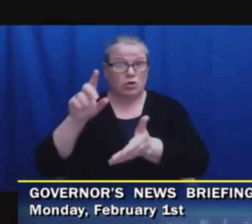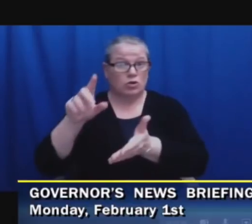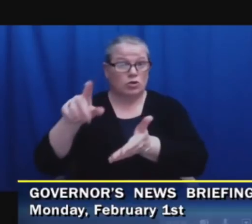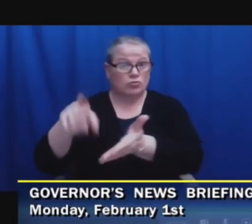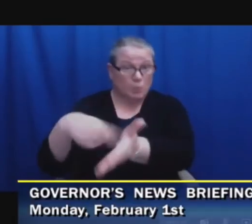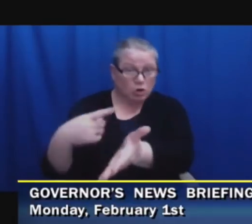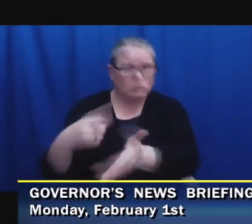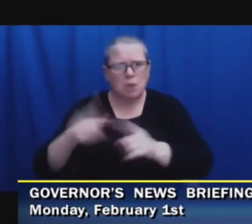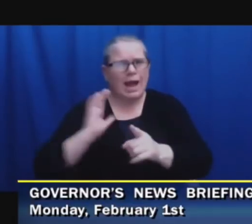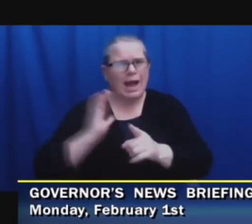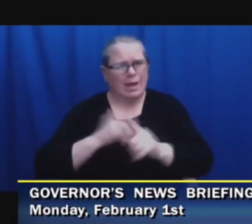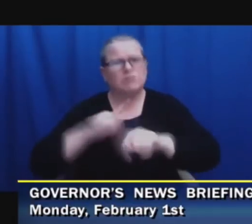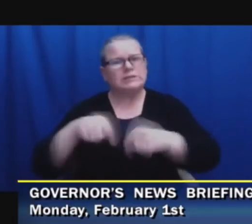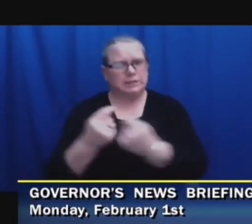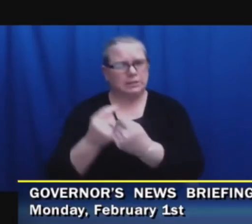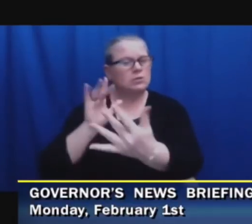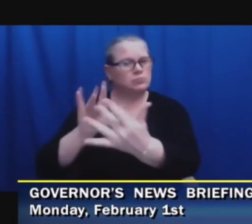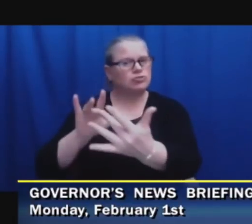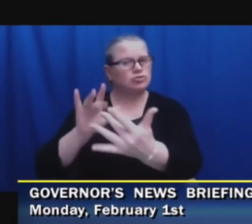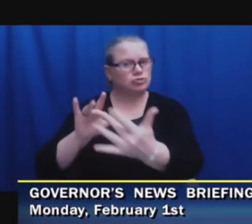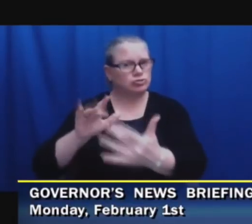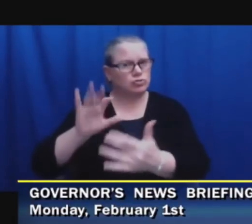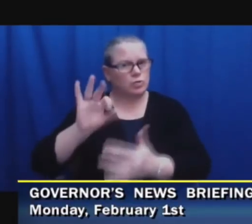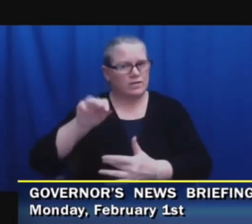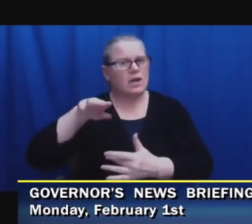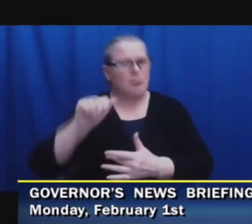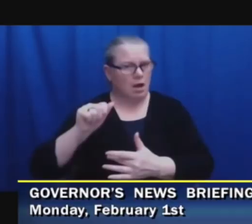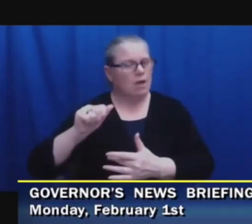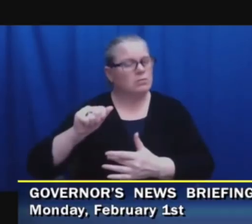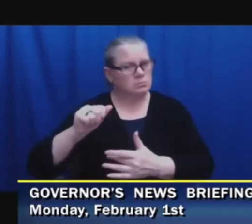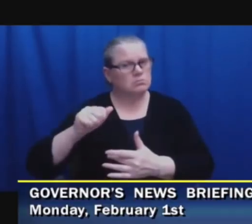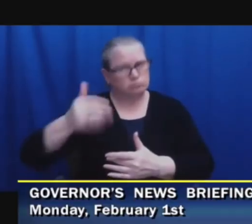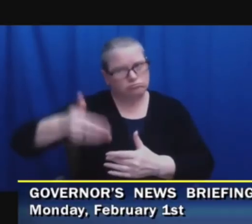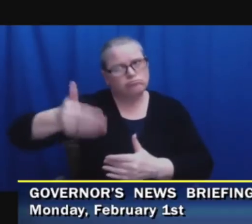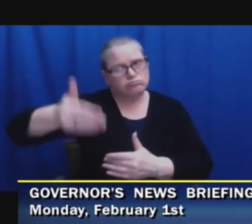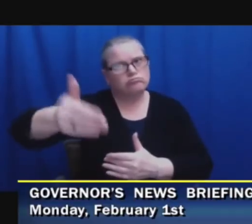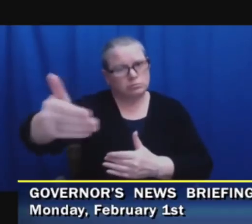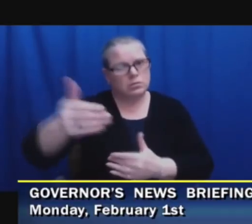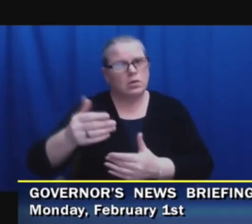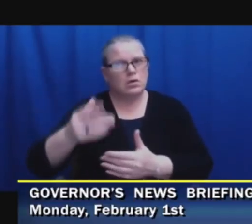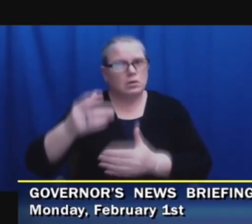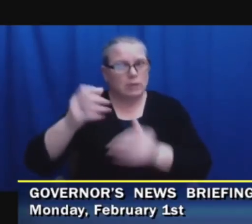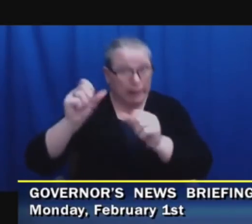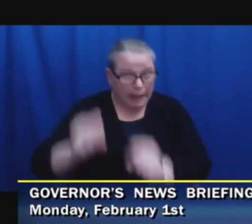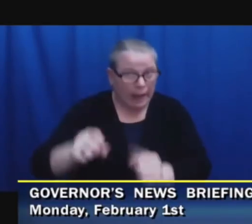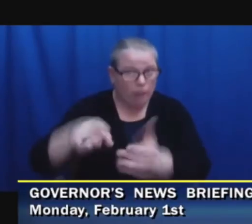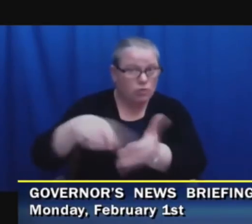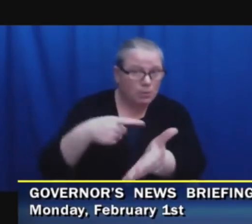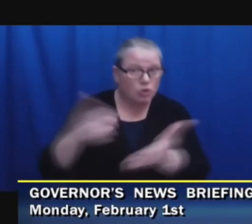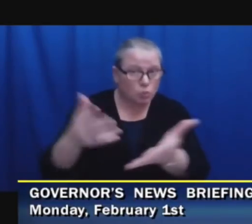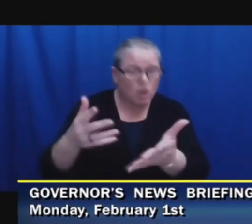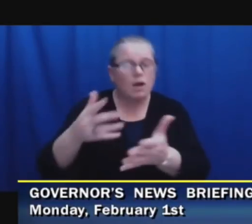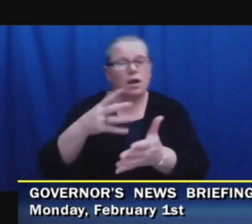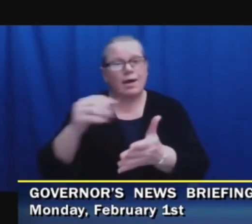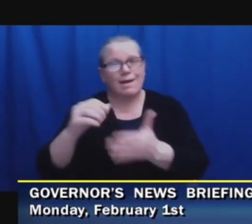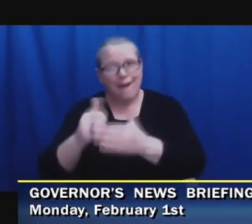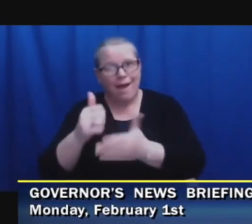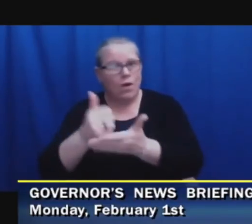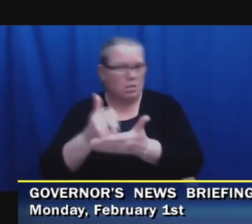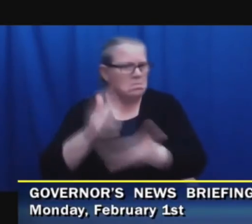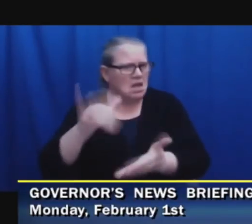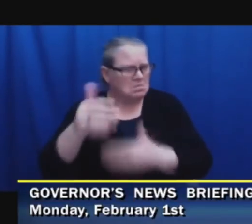are in active discussion with the FEMA team about what we can get reimbursed and what help we need. Thanks, Josh. And